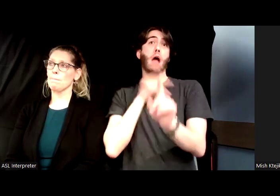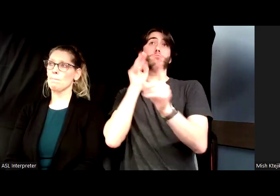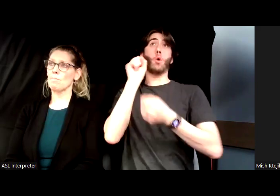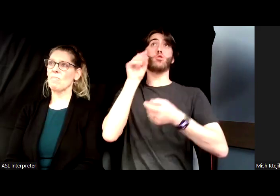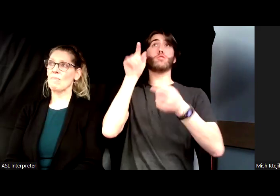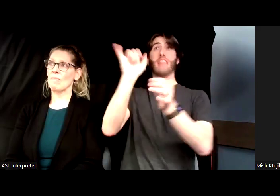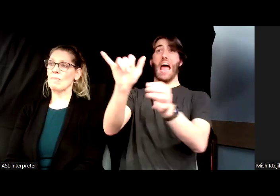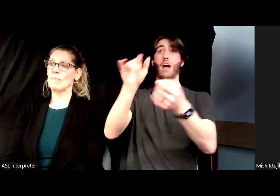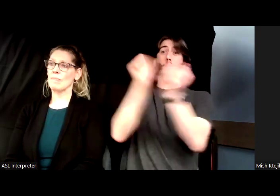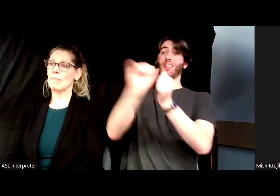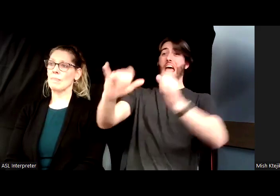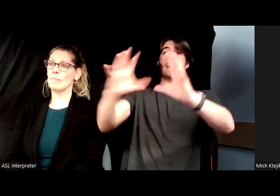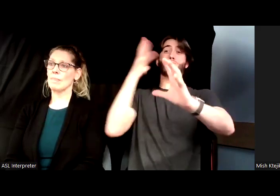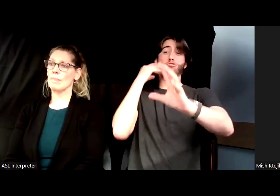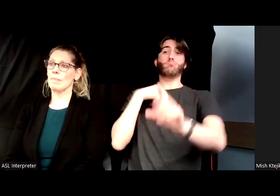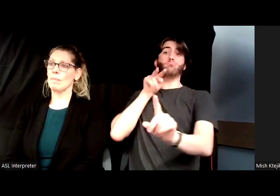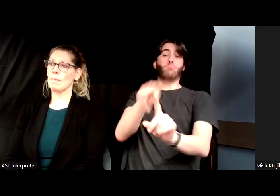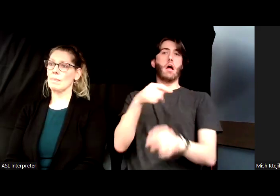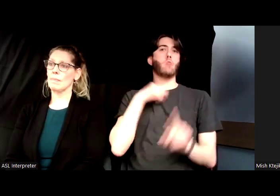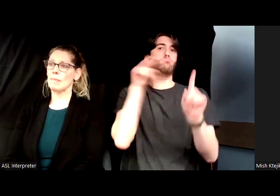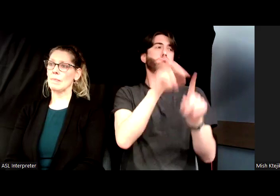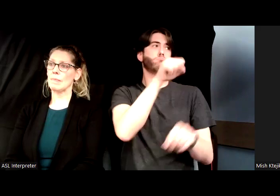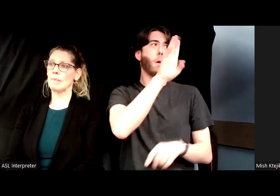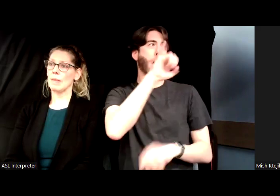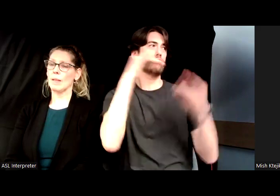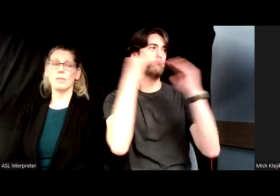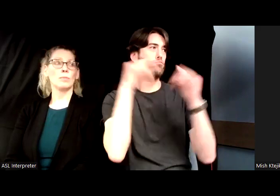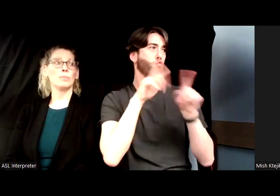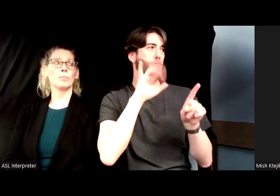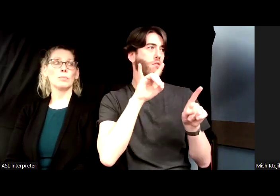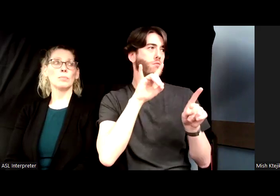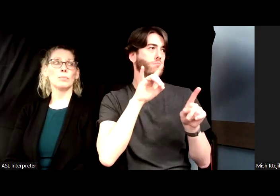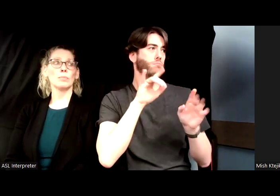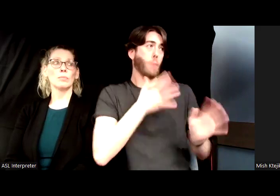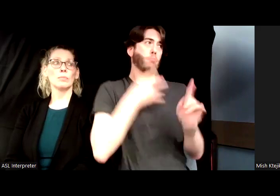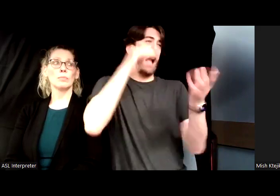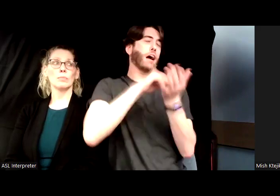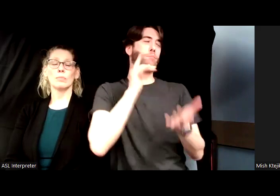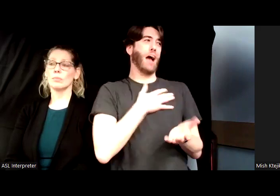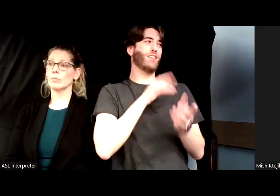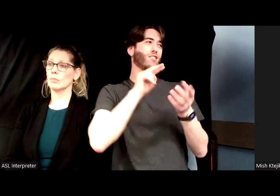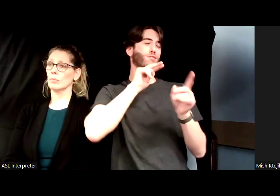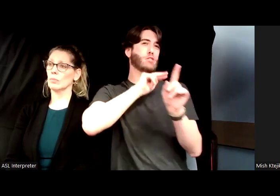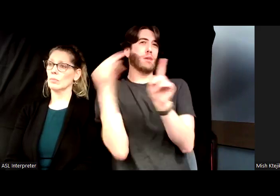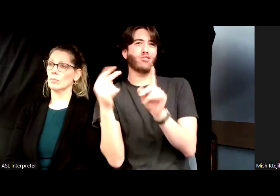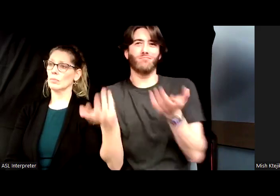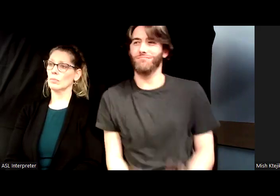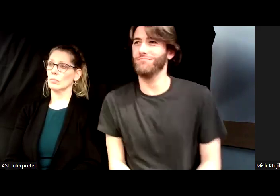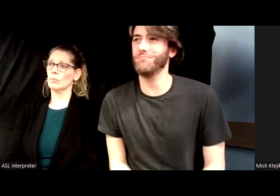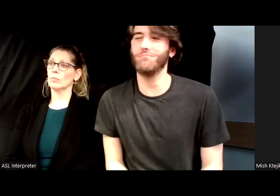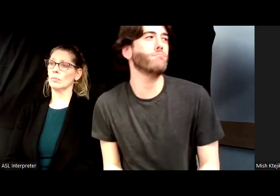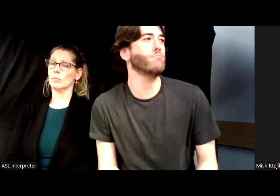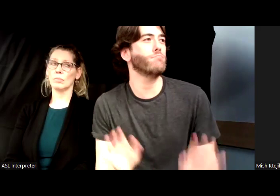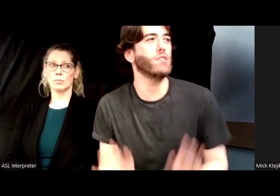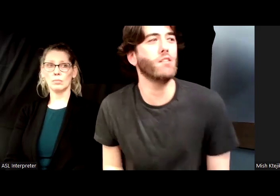in those non-contract PEI was accepted. So based on that experience, I feel that it is equivalent to